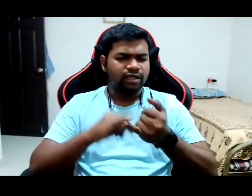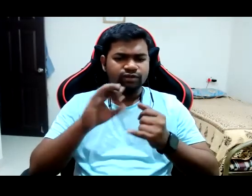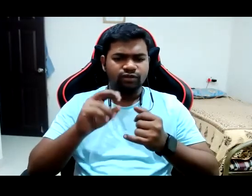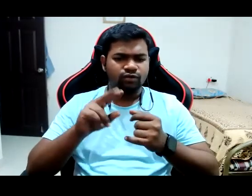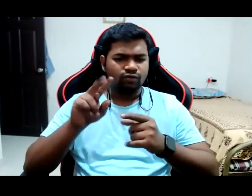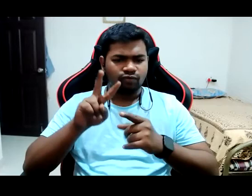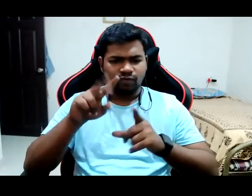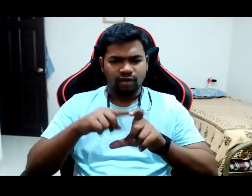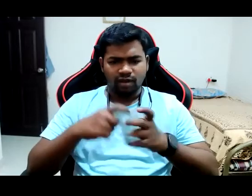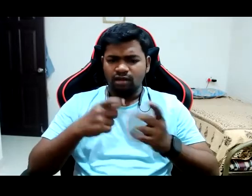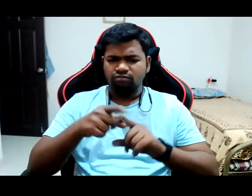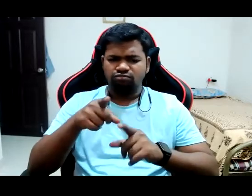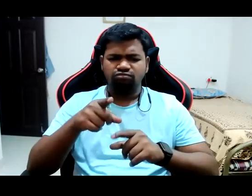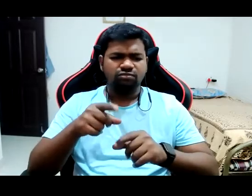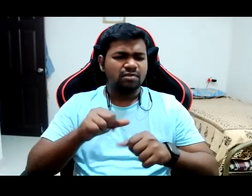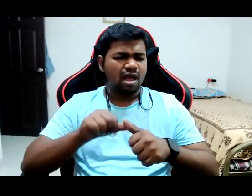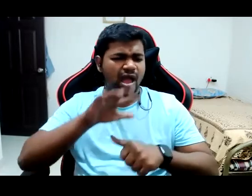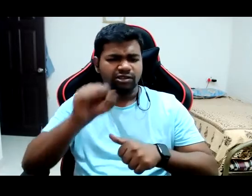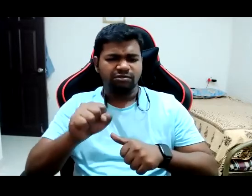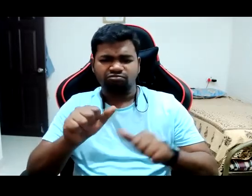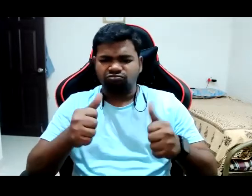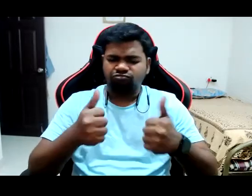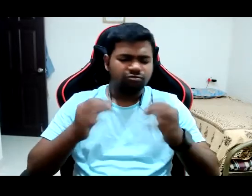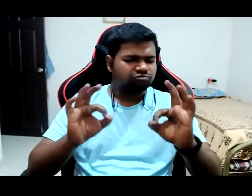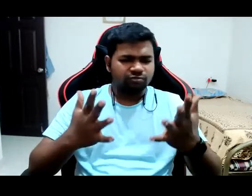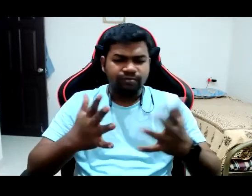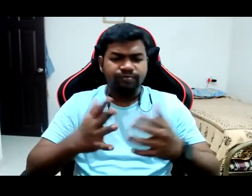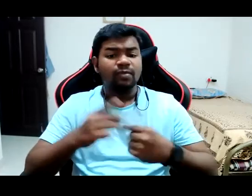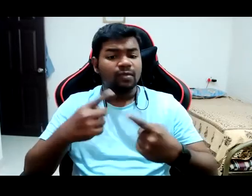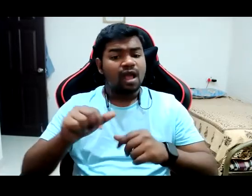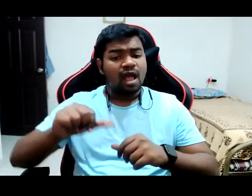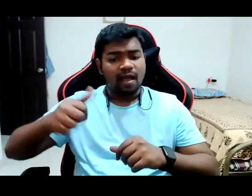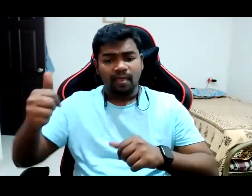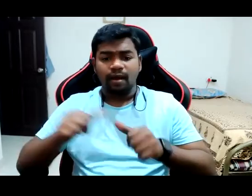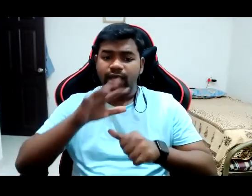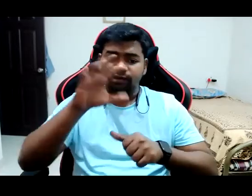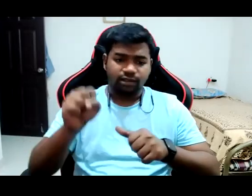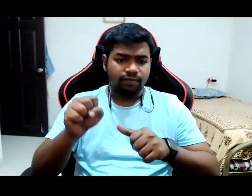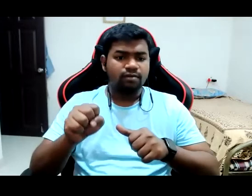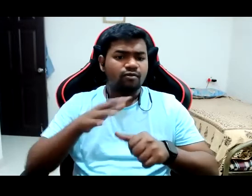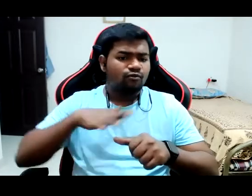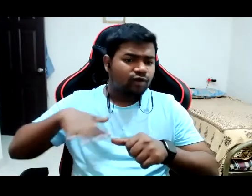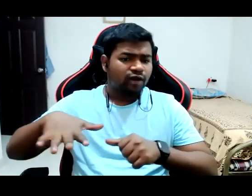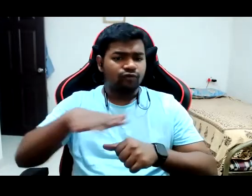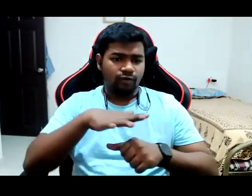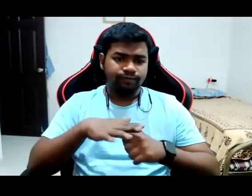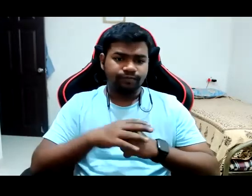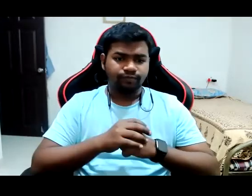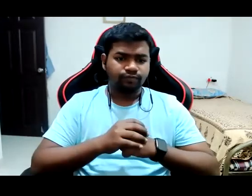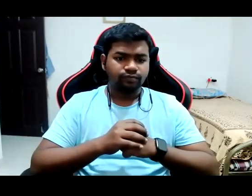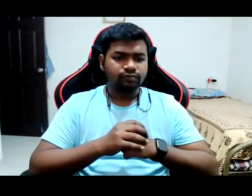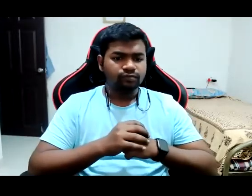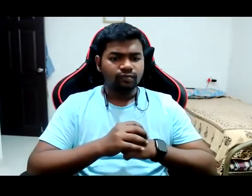accessible. We are aware of that. Unfortunately, what has happened is some of the other accessible platforms,